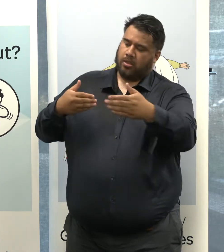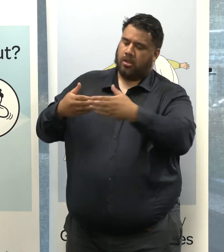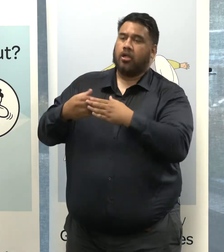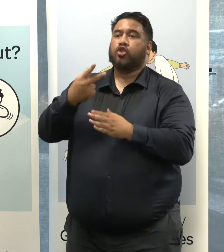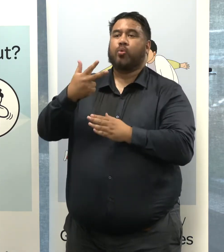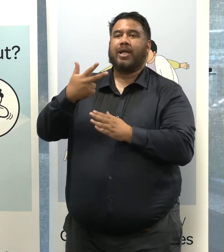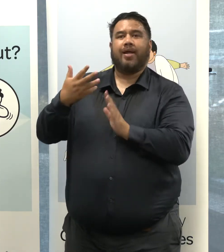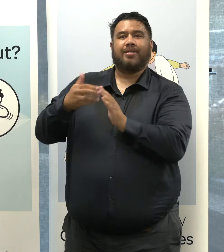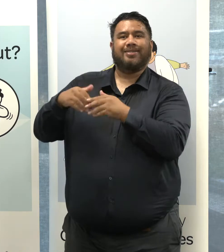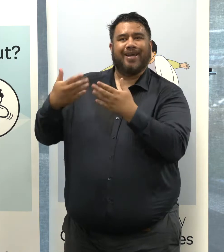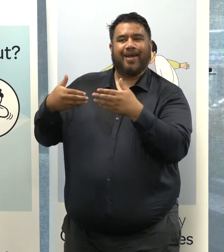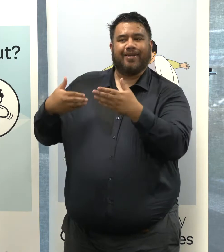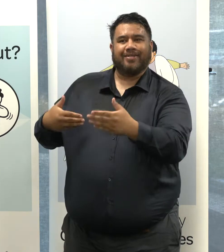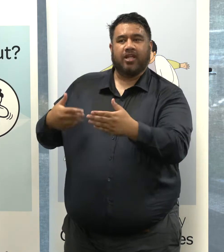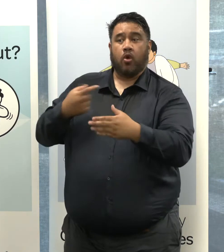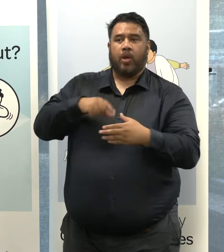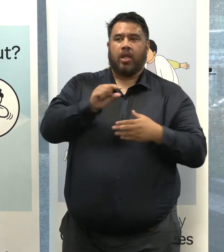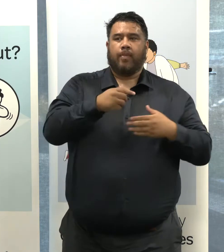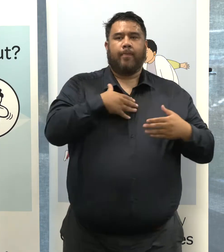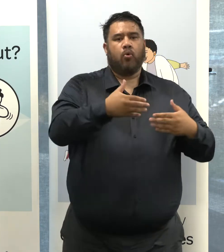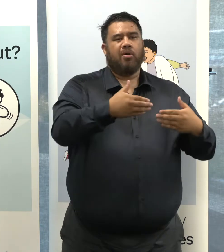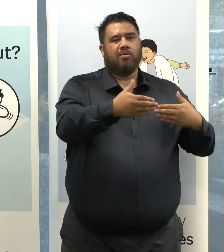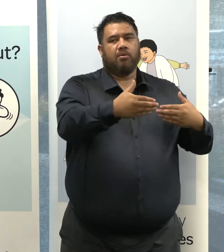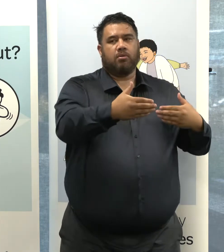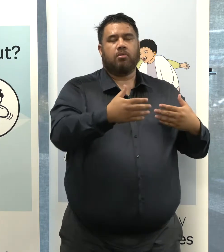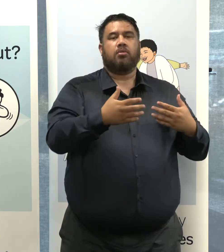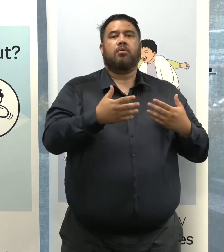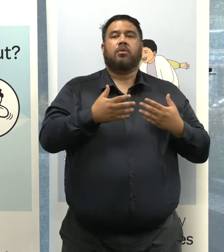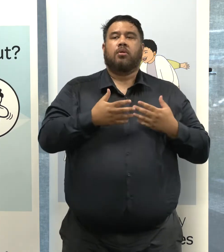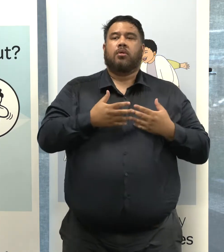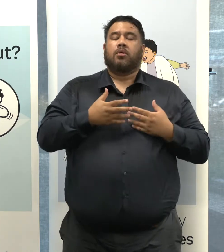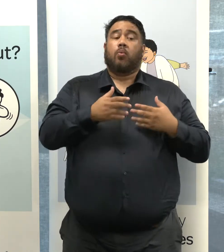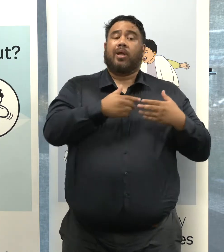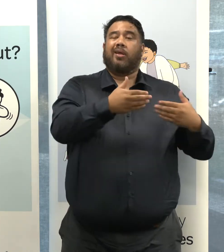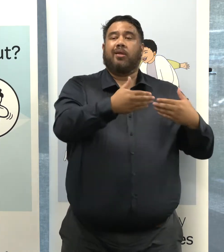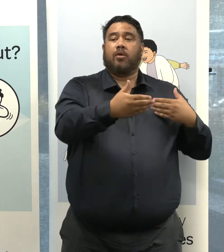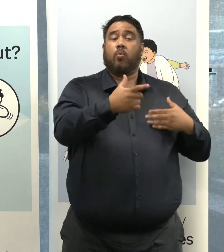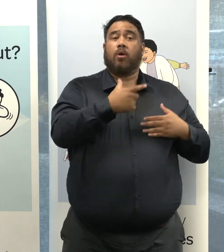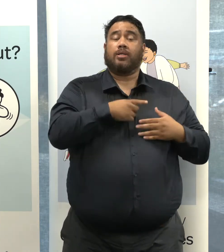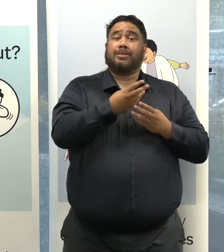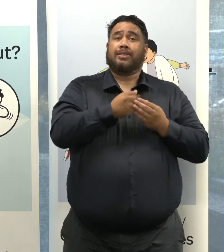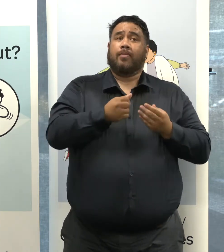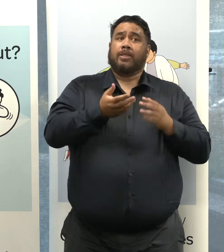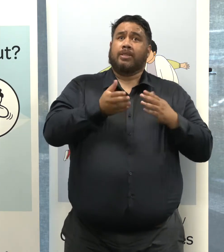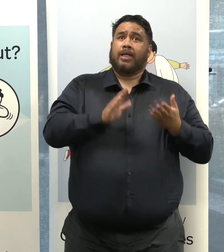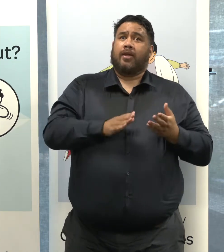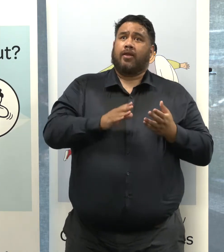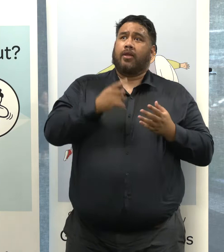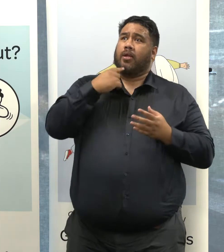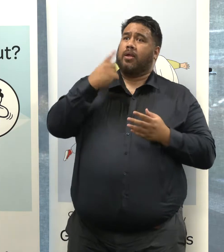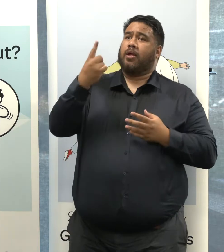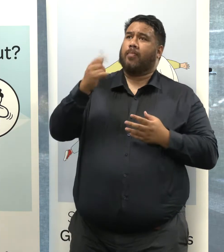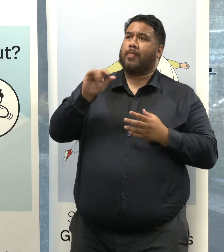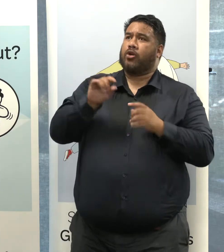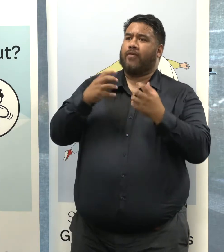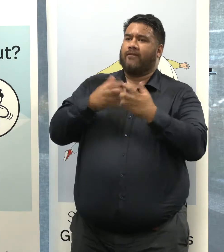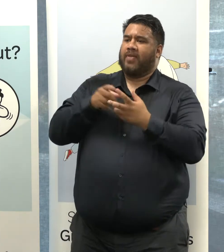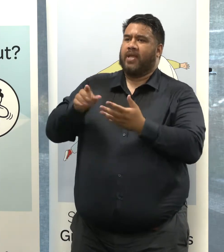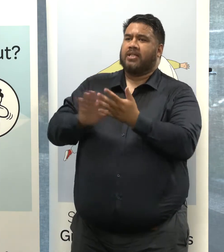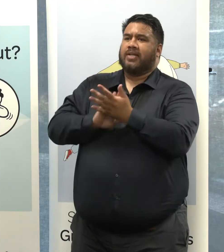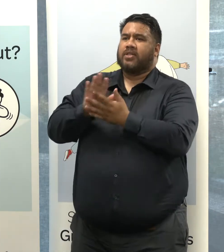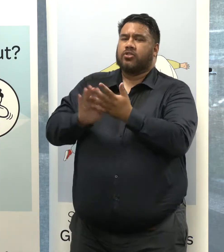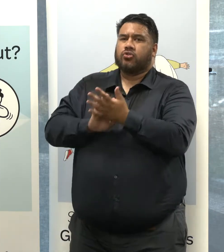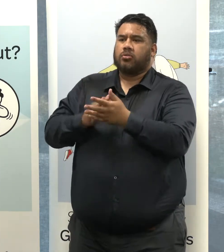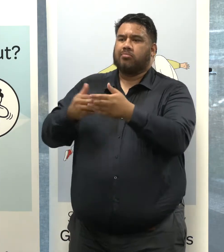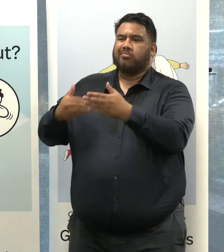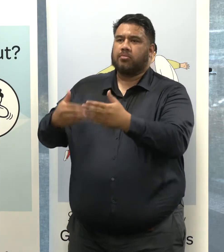a COVID-19 diagnosis. And the reason for that is we have some deaths we report that might not fit that definition. For example,